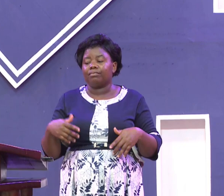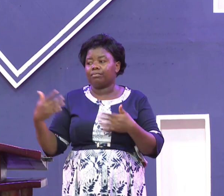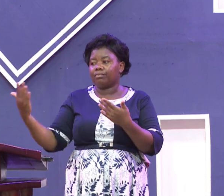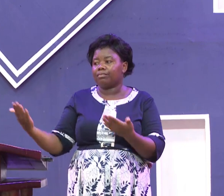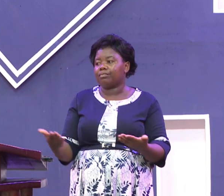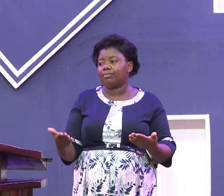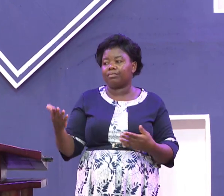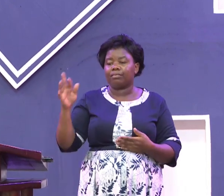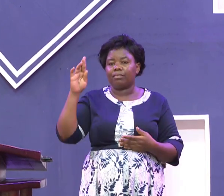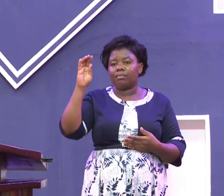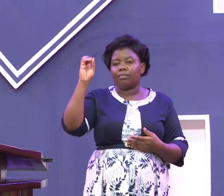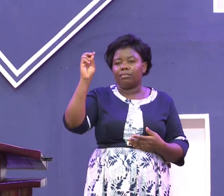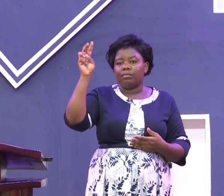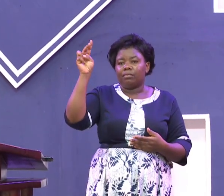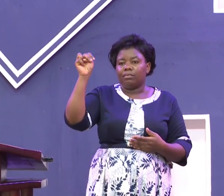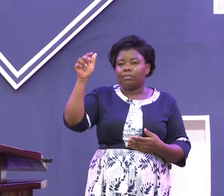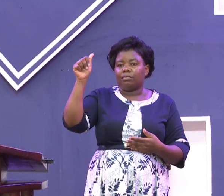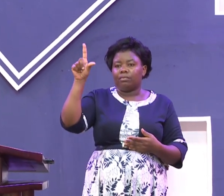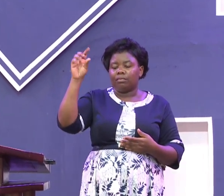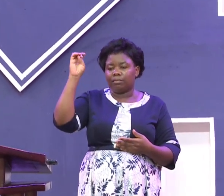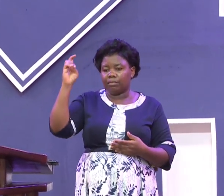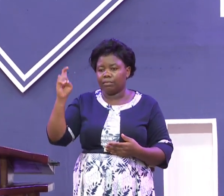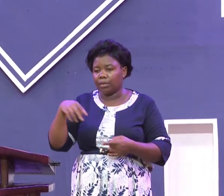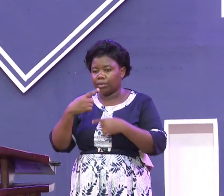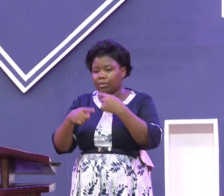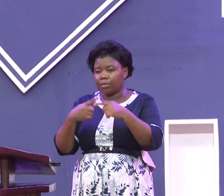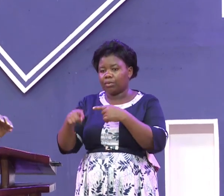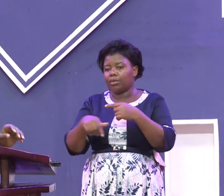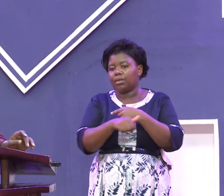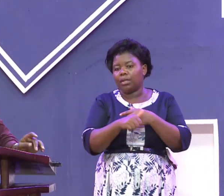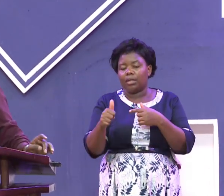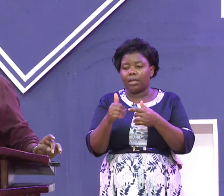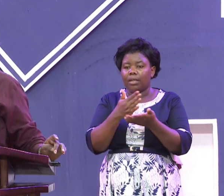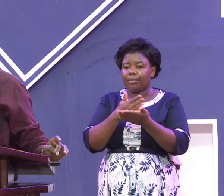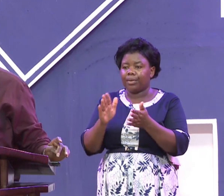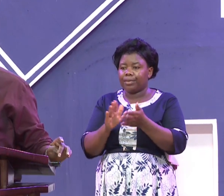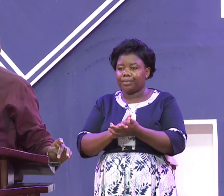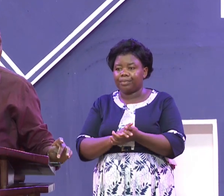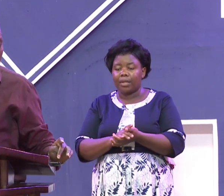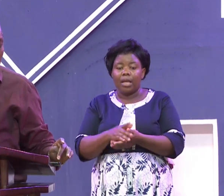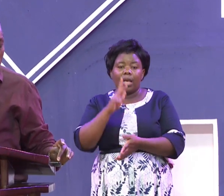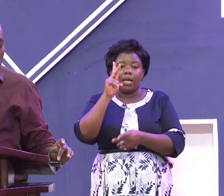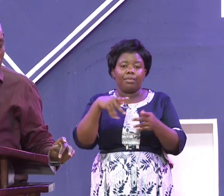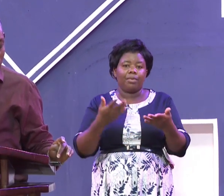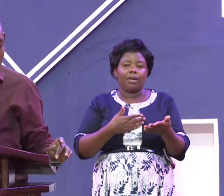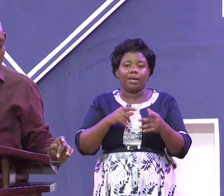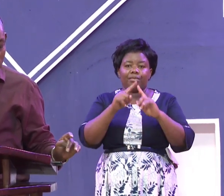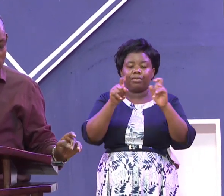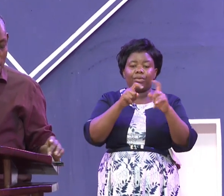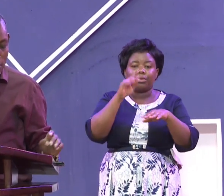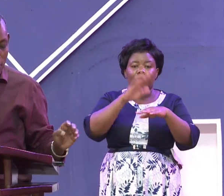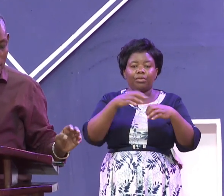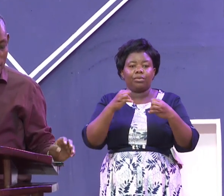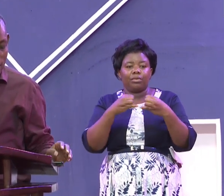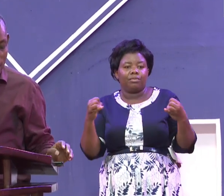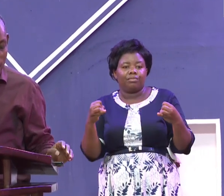muganda wange ajje akatundu kana kasigadde atutwale mu maaso. Let me welcome. N'abalina ebibuuzo ku online nabo